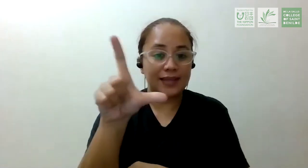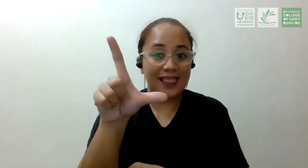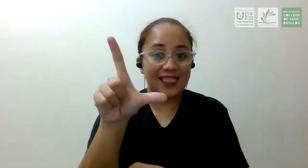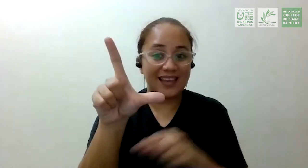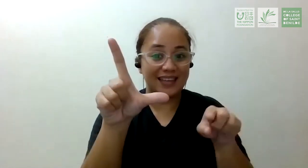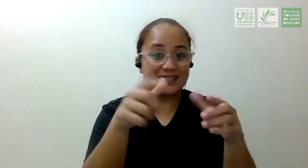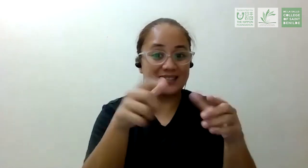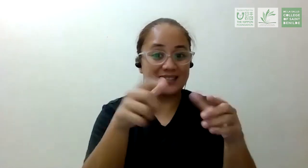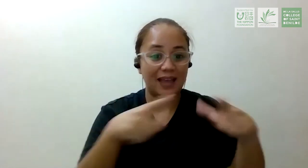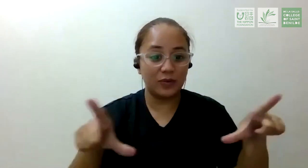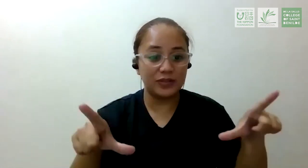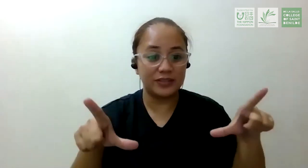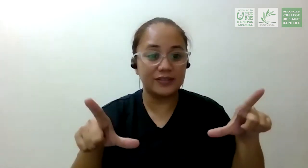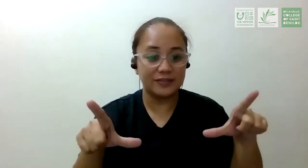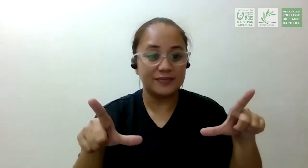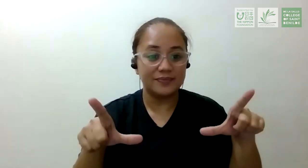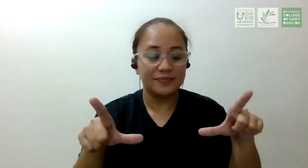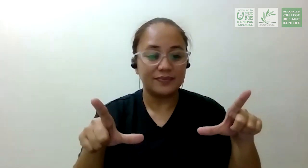ASL being a language.